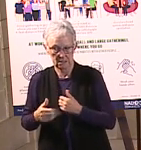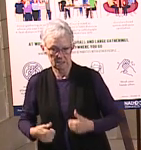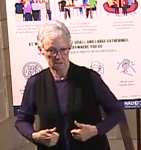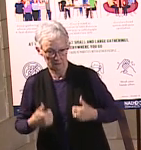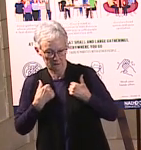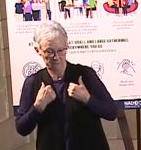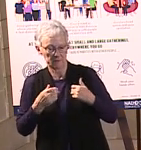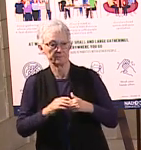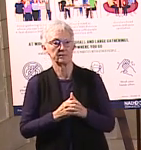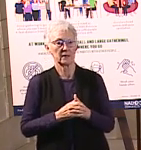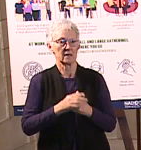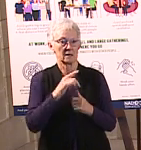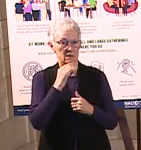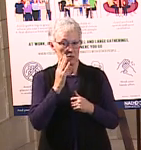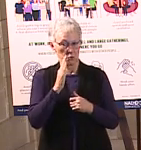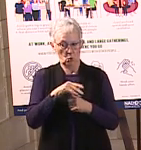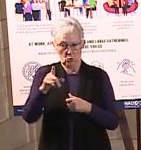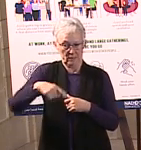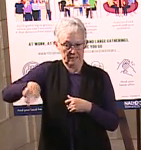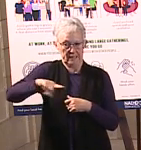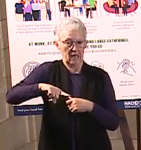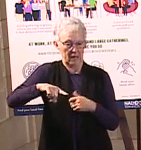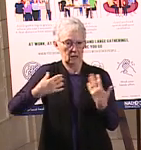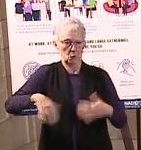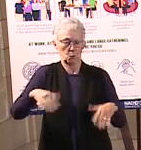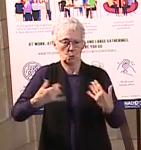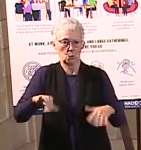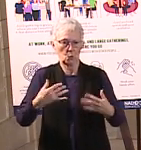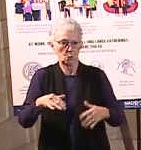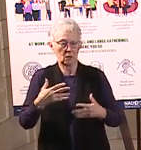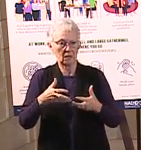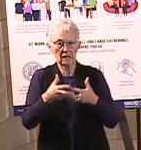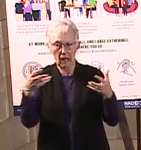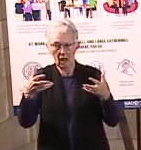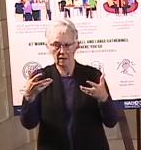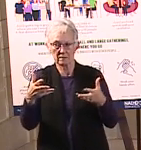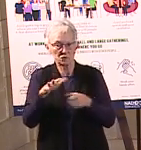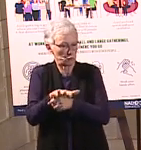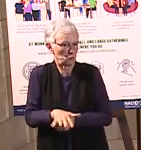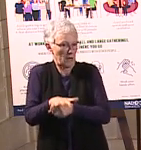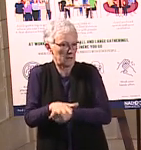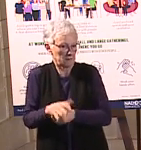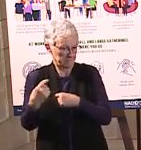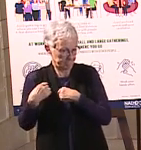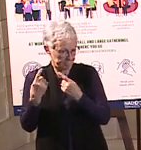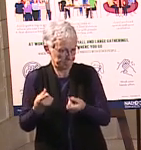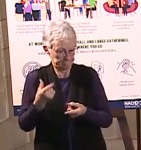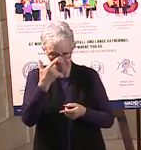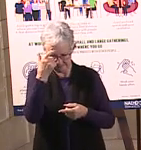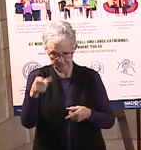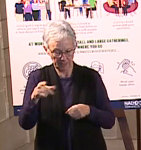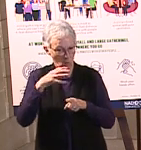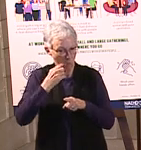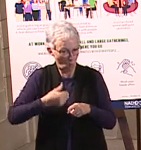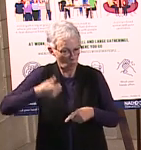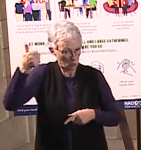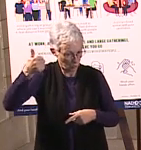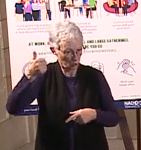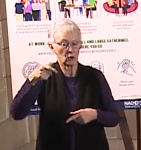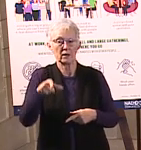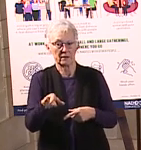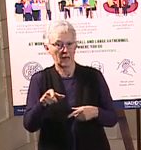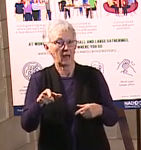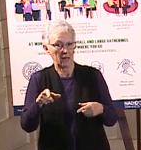because you've got residents who are older that may have underlying health care conditions, and that puts them at greater risk. Those congregate living